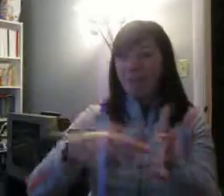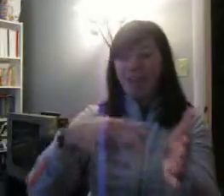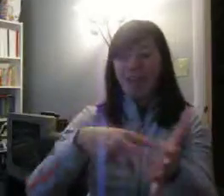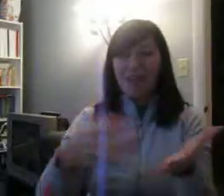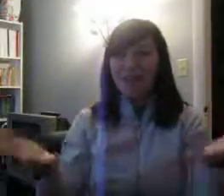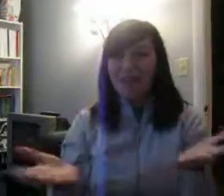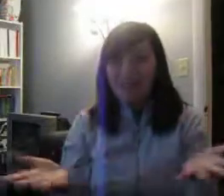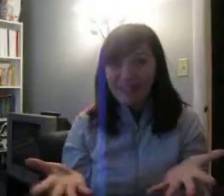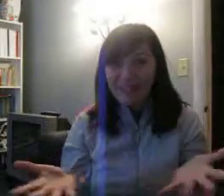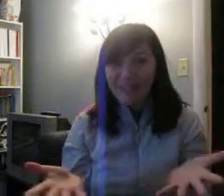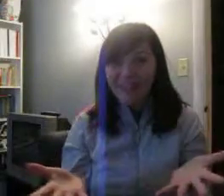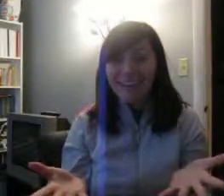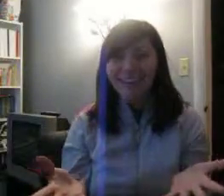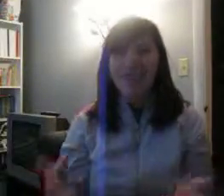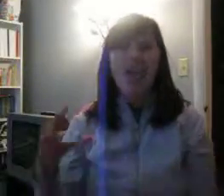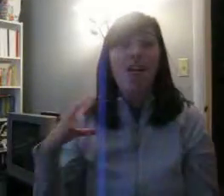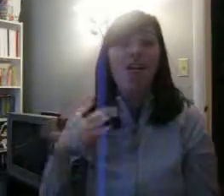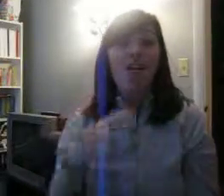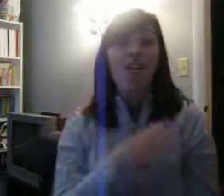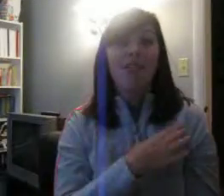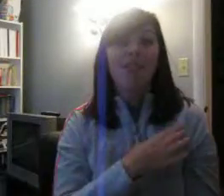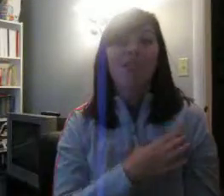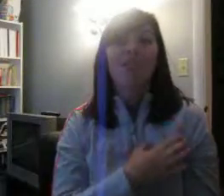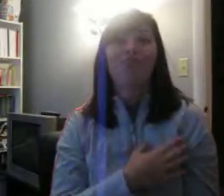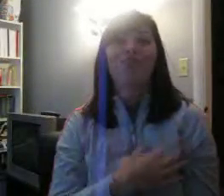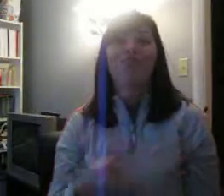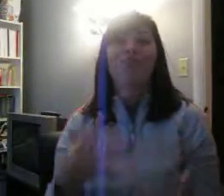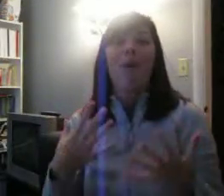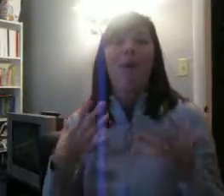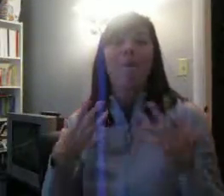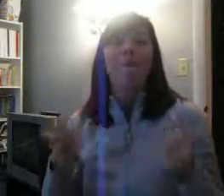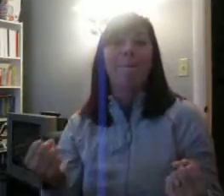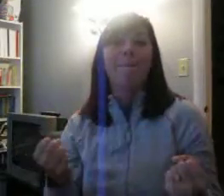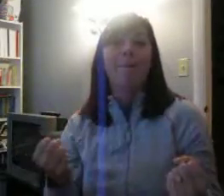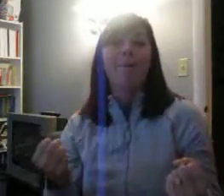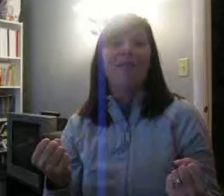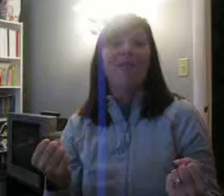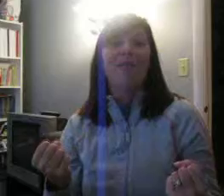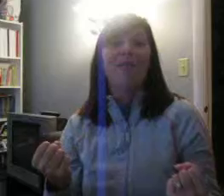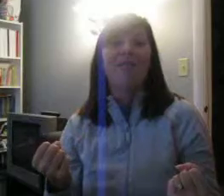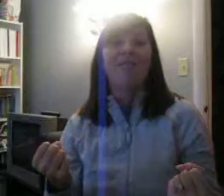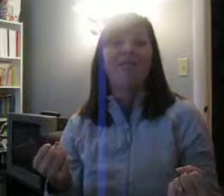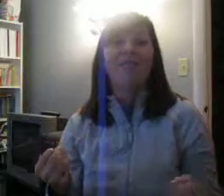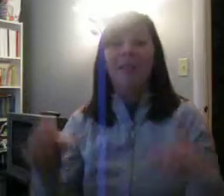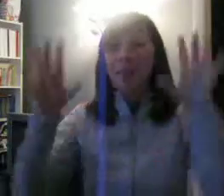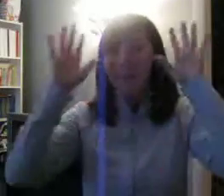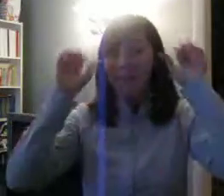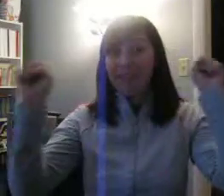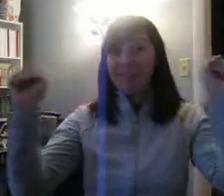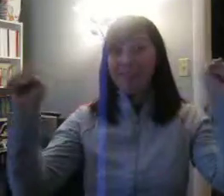voted yes, so now Congress just made my bill a federal law. Pretty cool, huh?